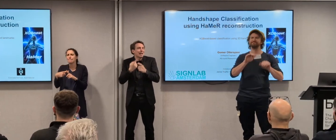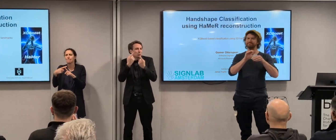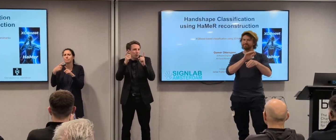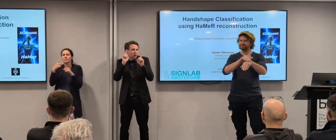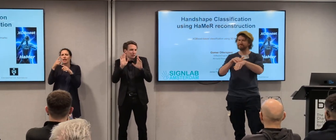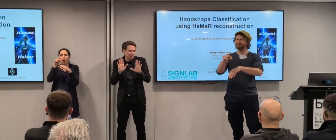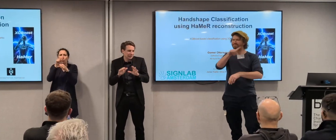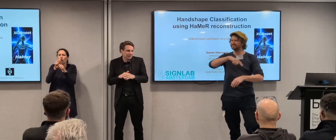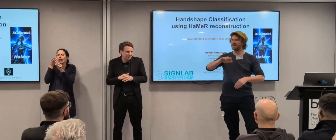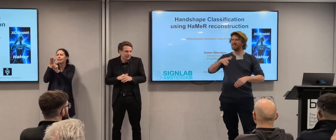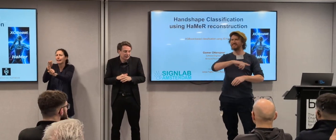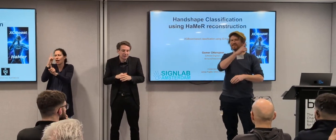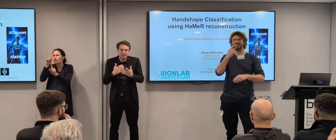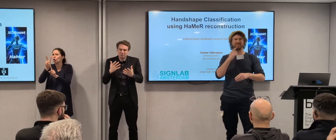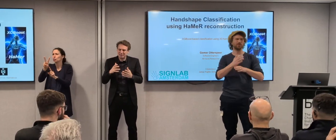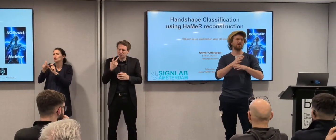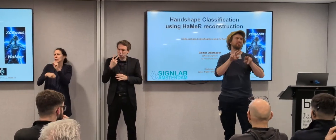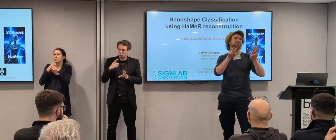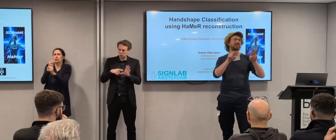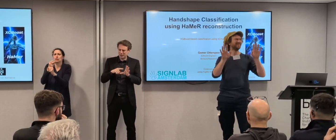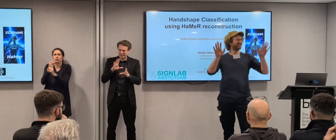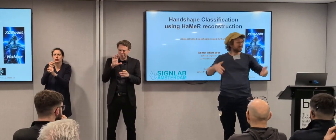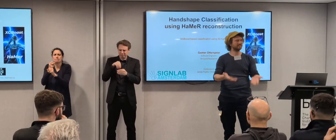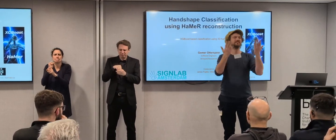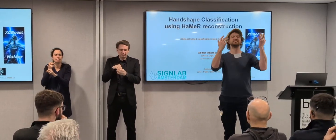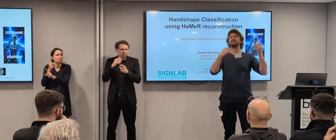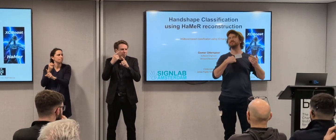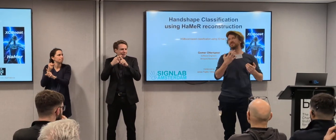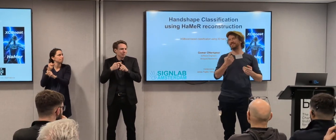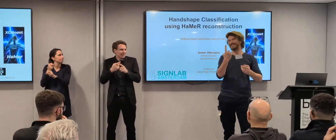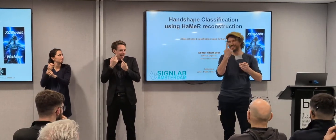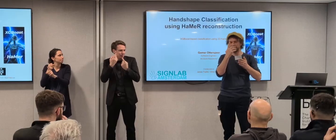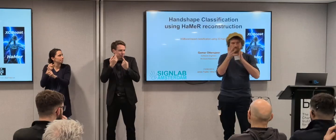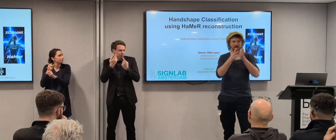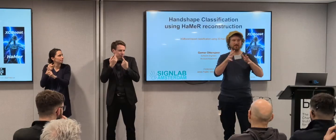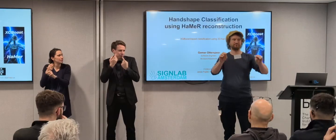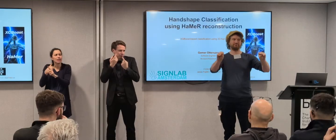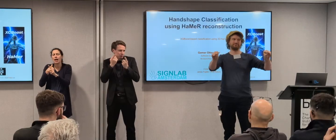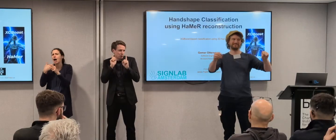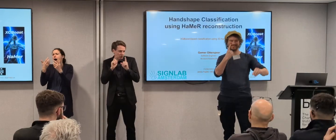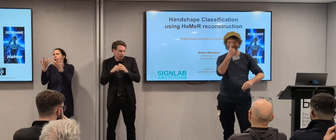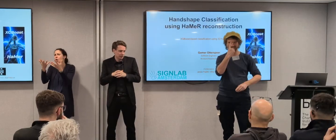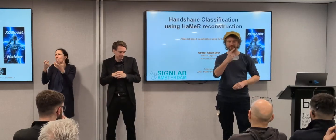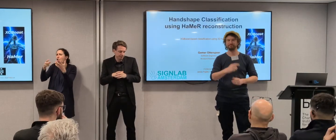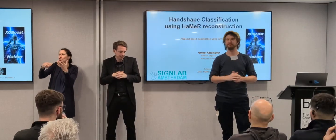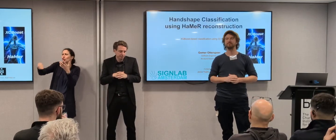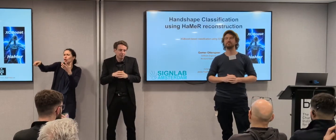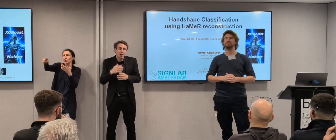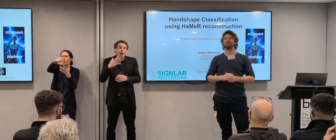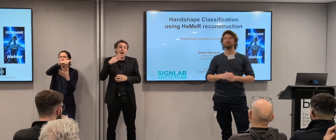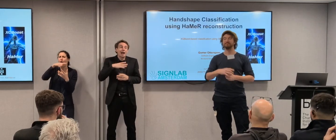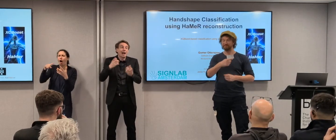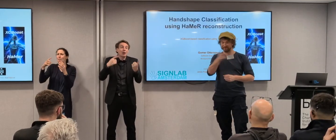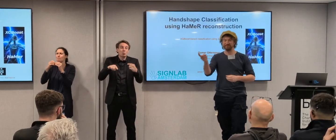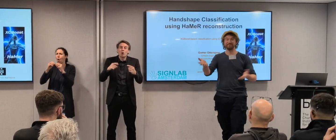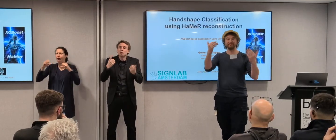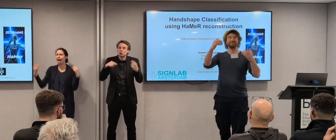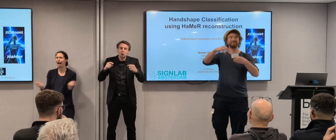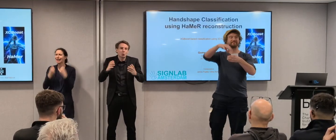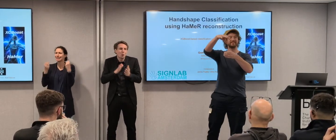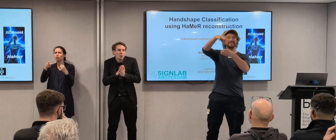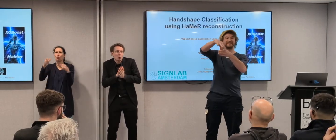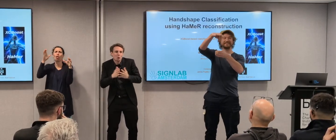and I've been working there for the past 2 years. And I mean, I would like you guys to also be a bit more active because you've been listening all